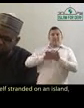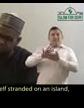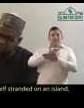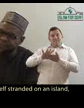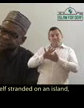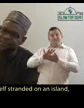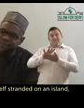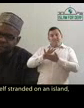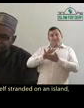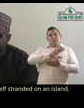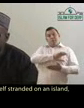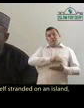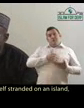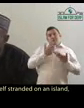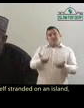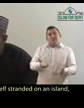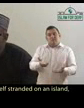merciful.